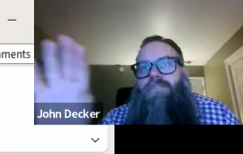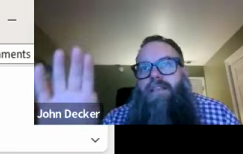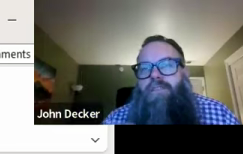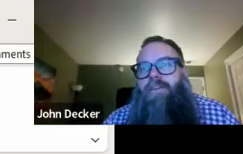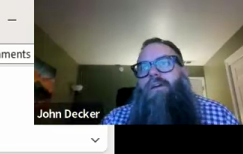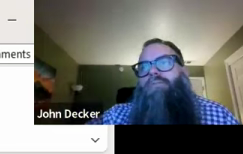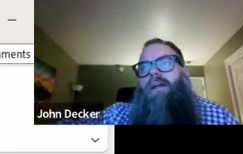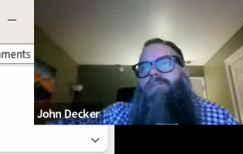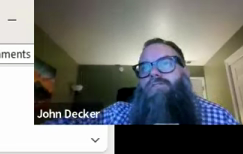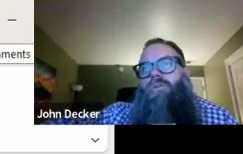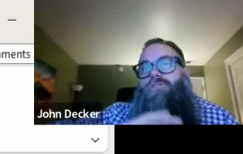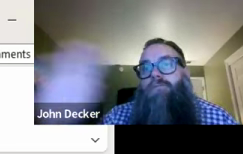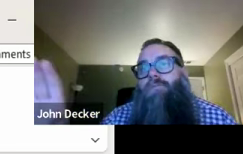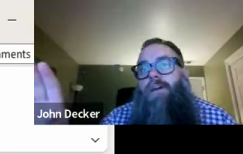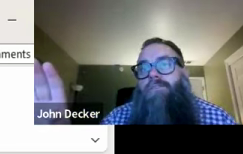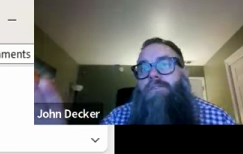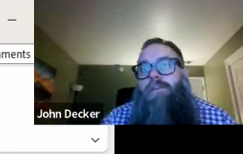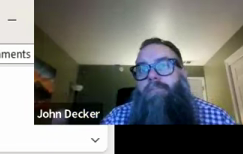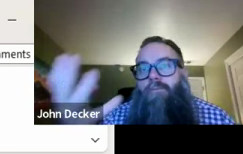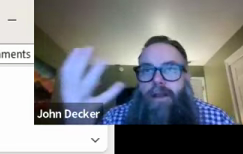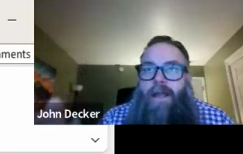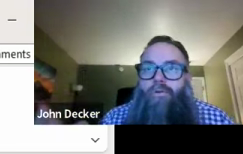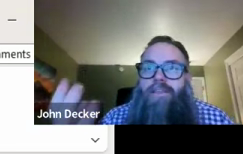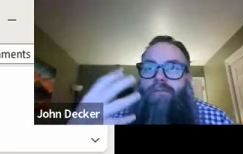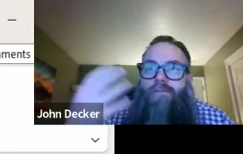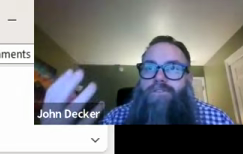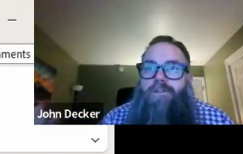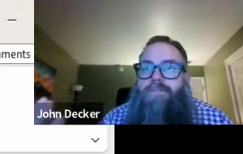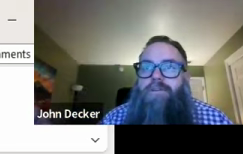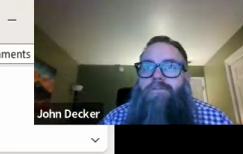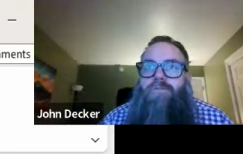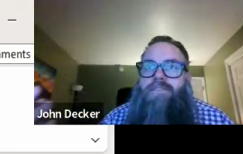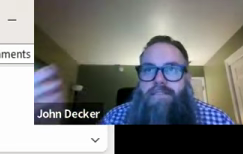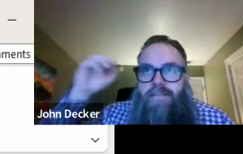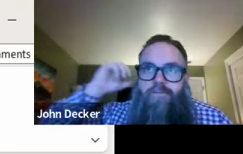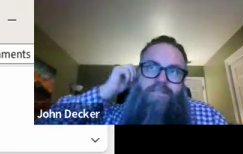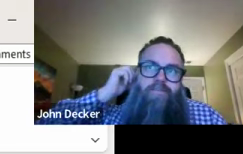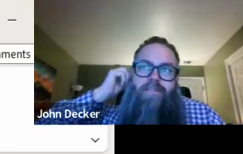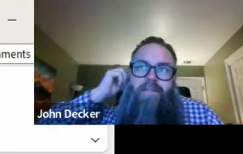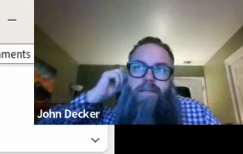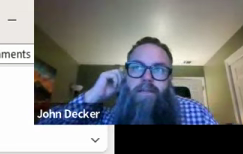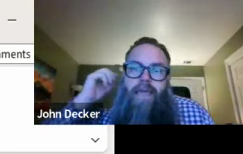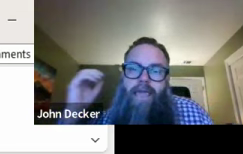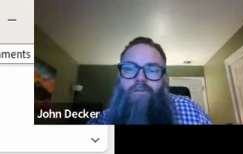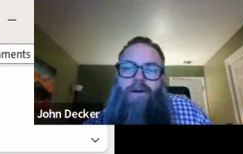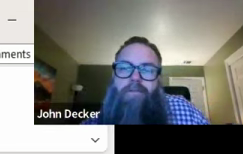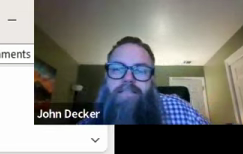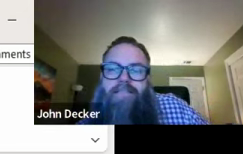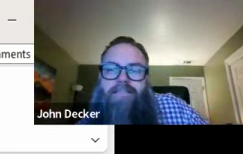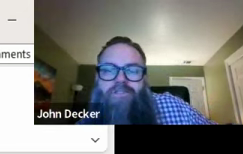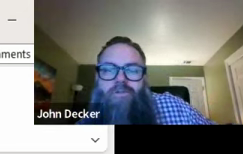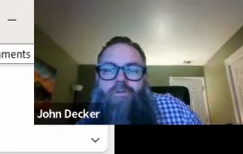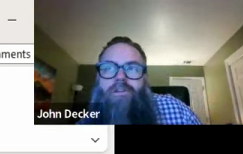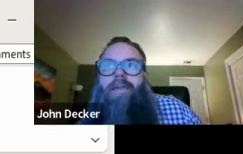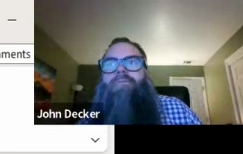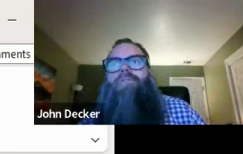this calculator looks like. So I think we're going to put it out there to our service providers, but right now only the 4 service codes, 116, 117, 805,